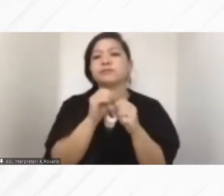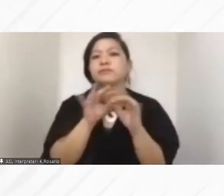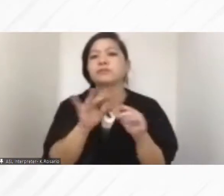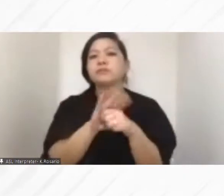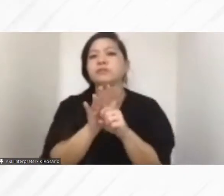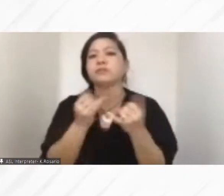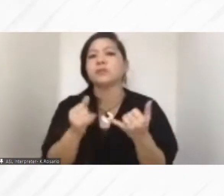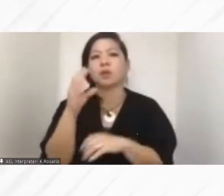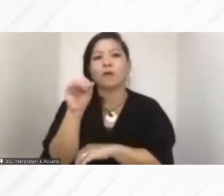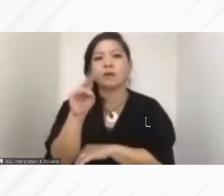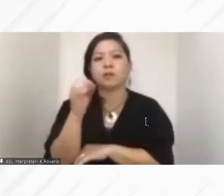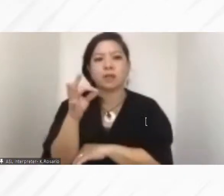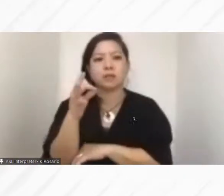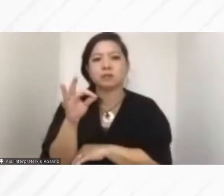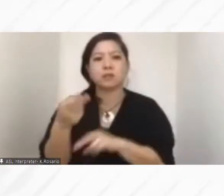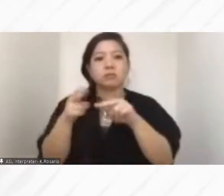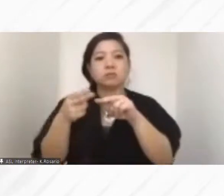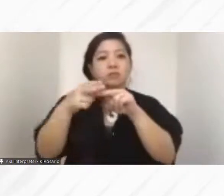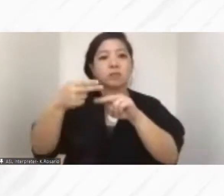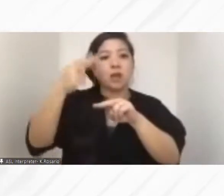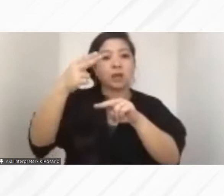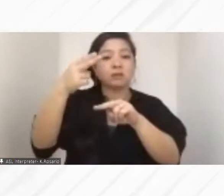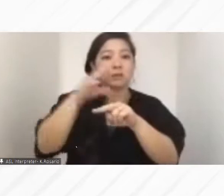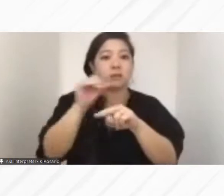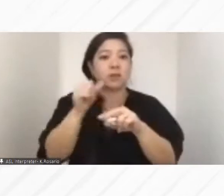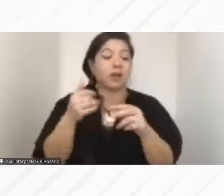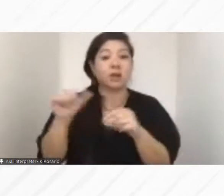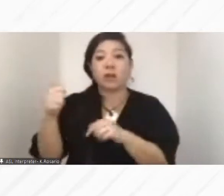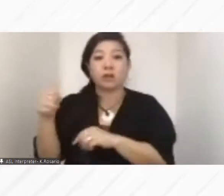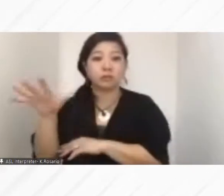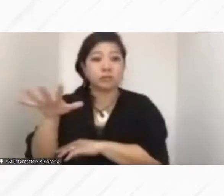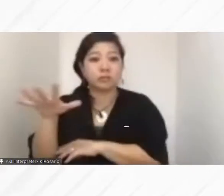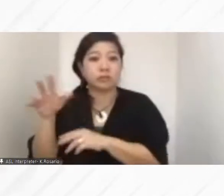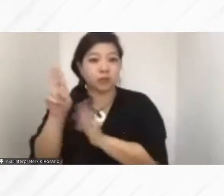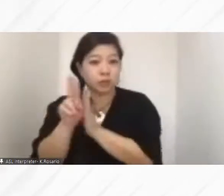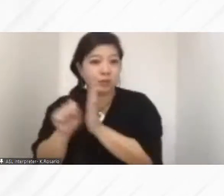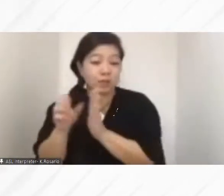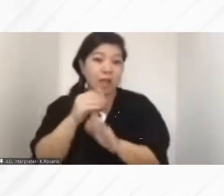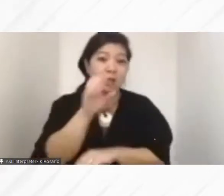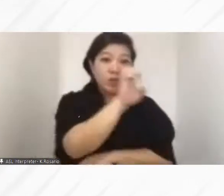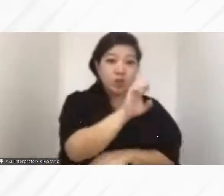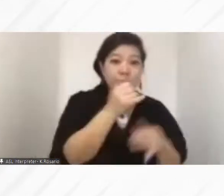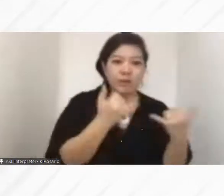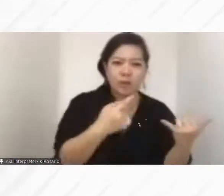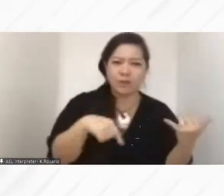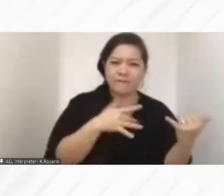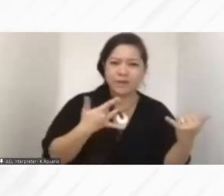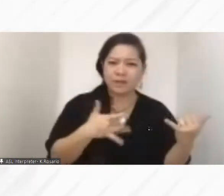Guam is high and it's rising, just as in other parts of the United States and in Europe. So we're feeling the pain on the mainland